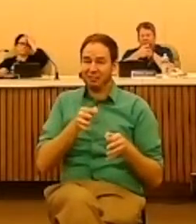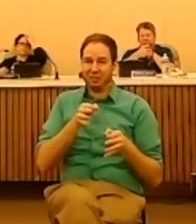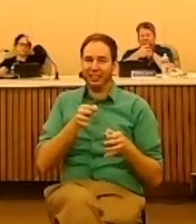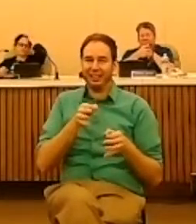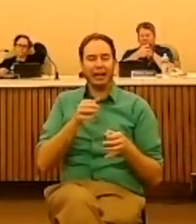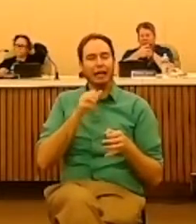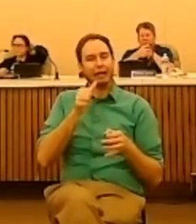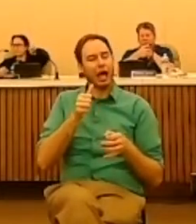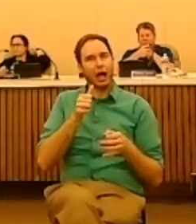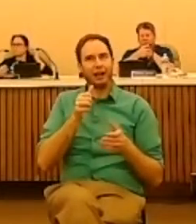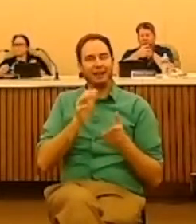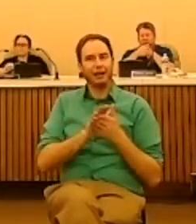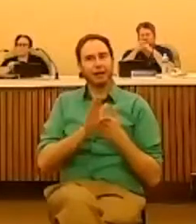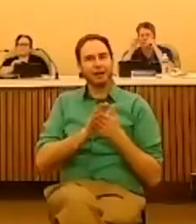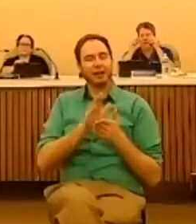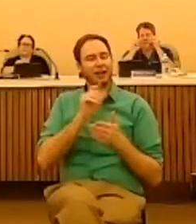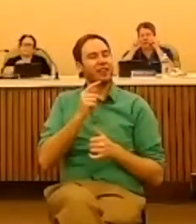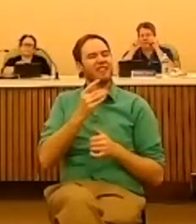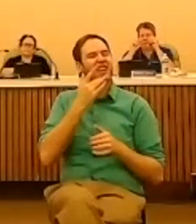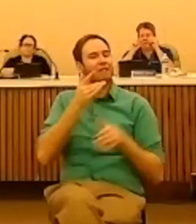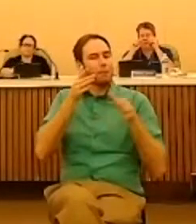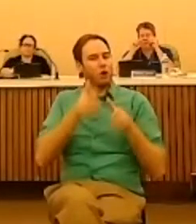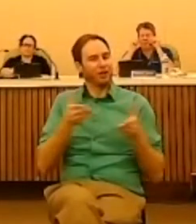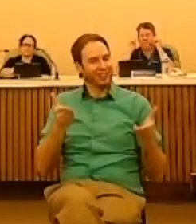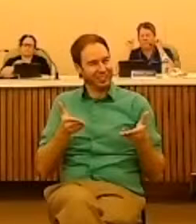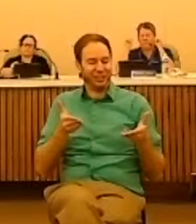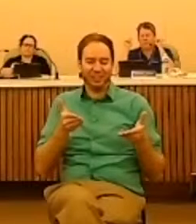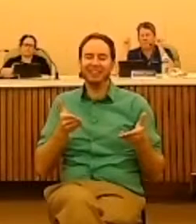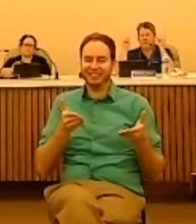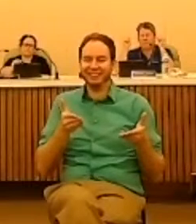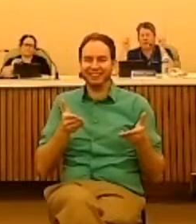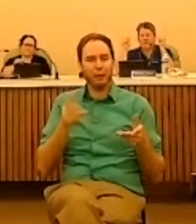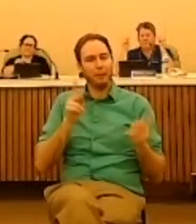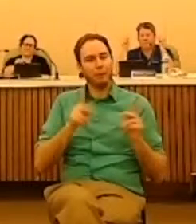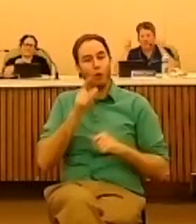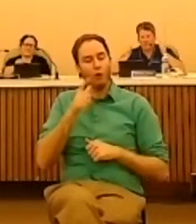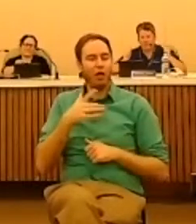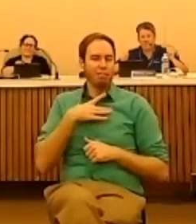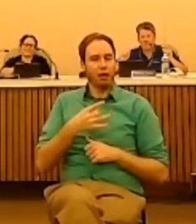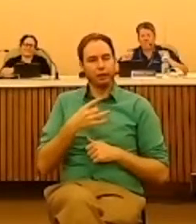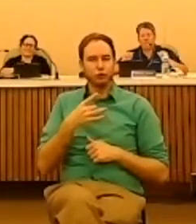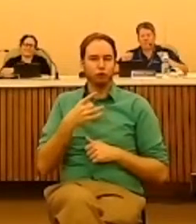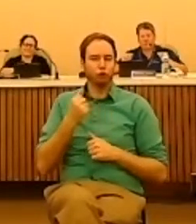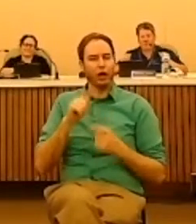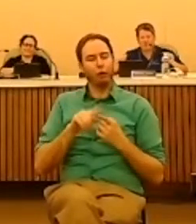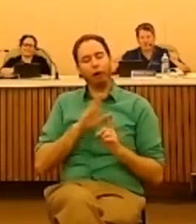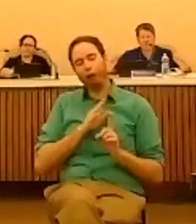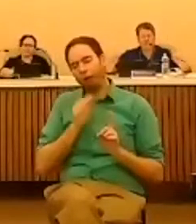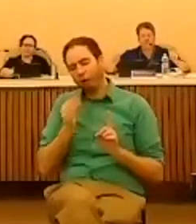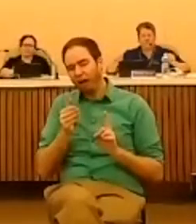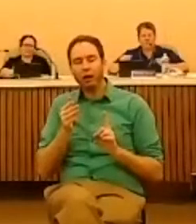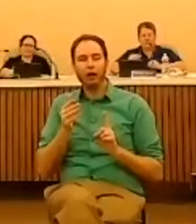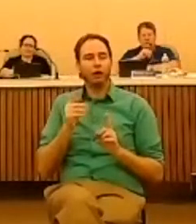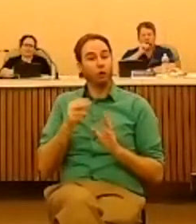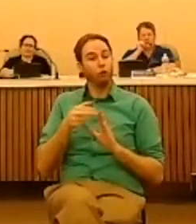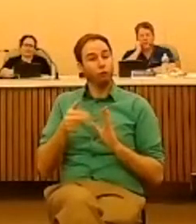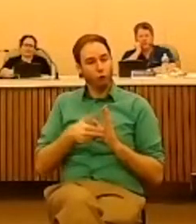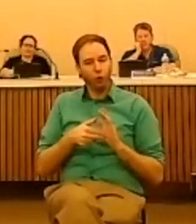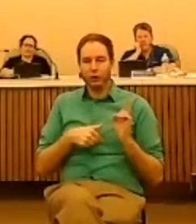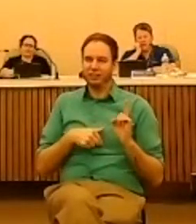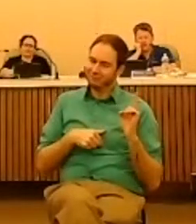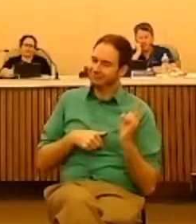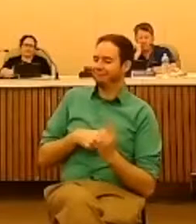in the developer community. I should be careful with that. For the people who like to, we'll say, skirt the rules.